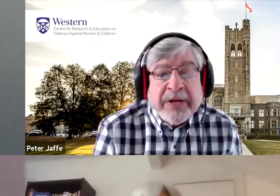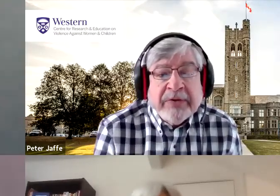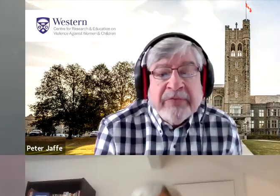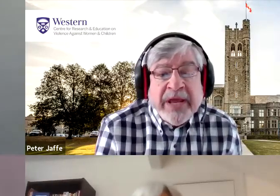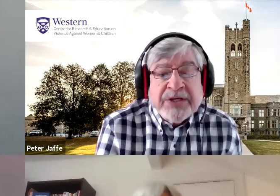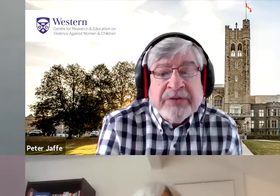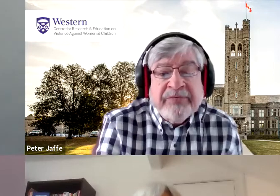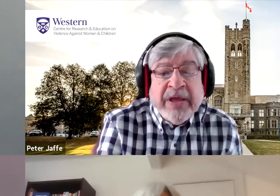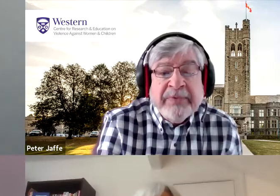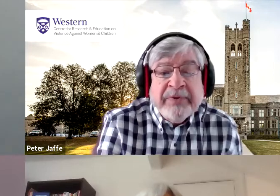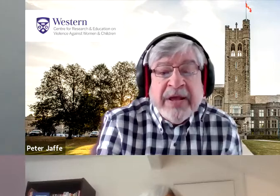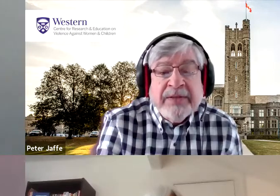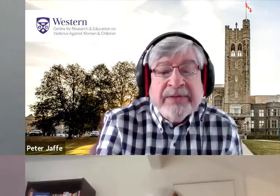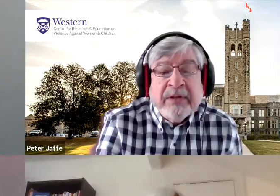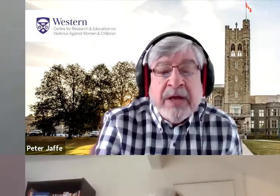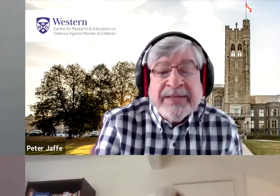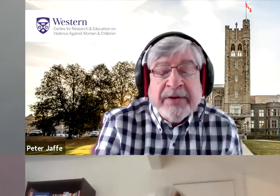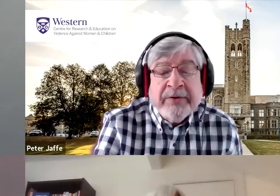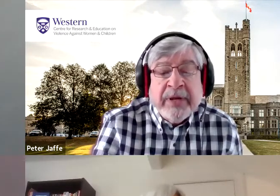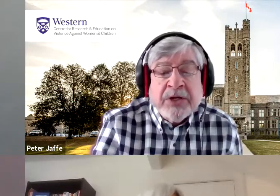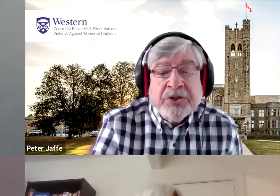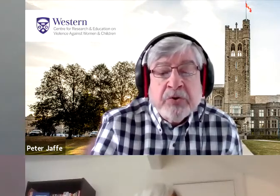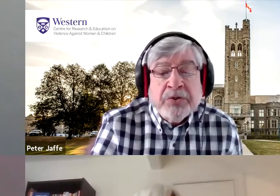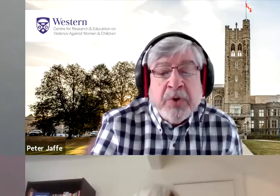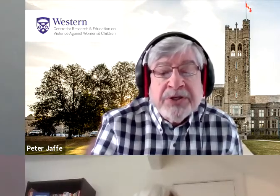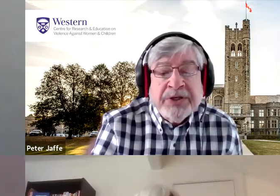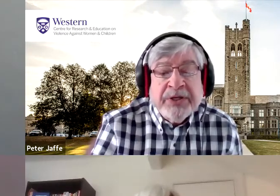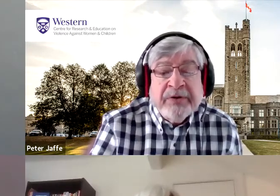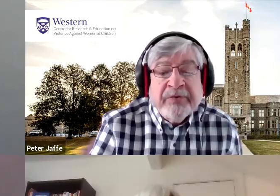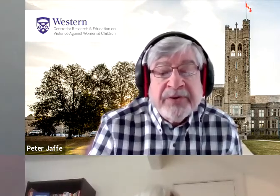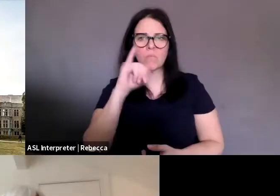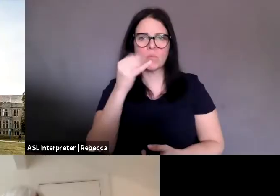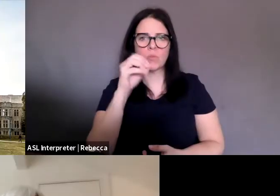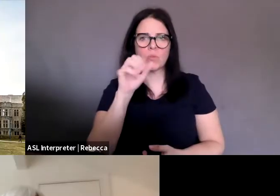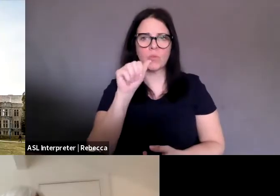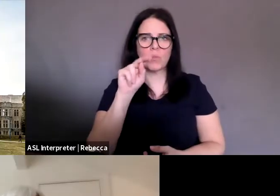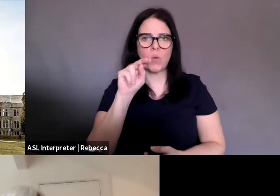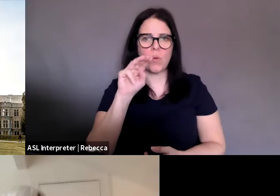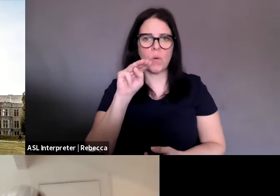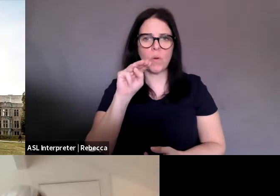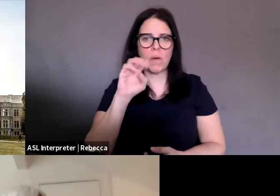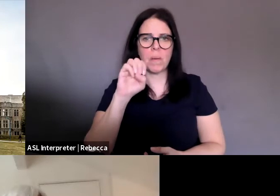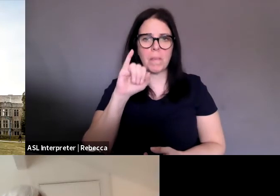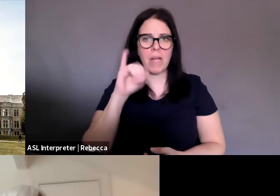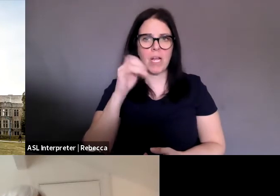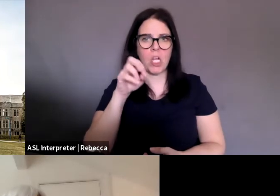and director of the National Family Violence Law Center at George Washington University Law School.